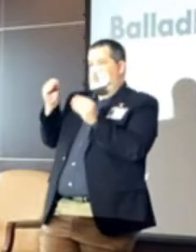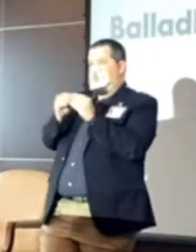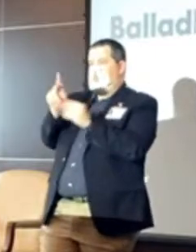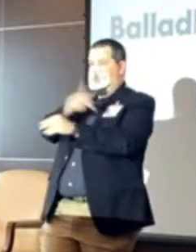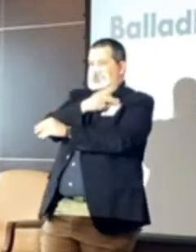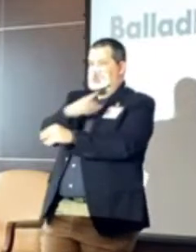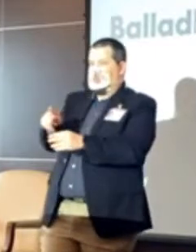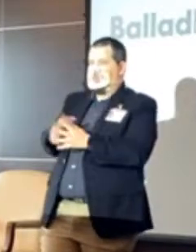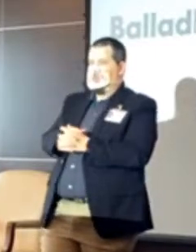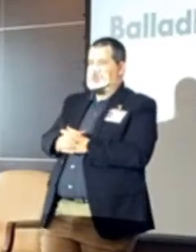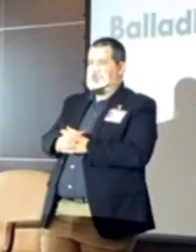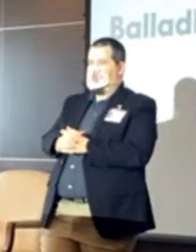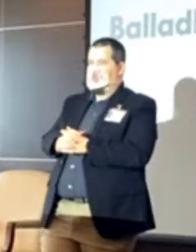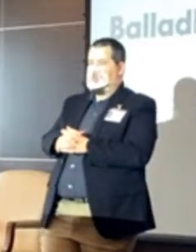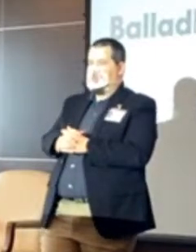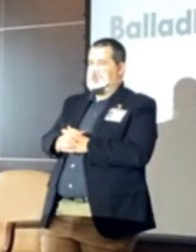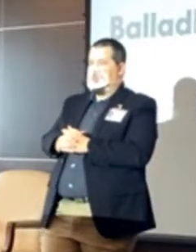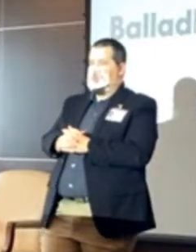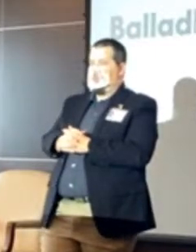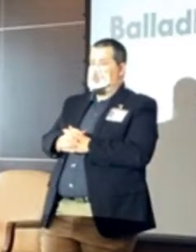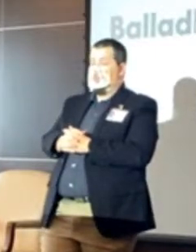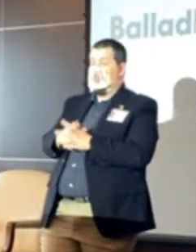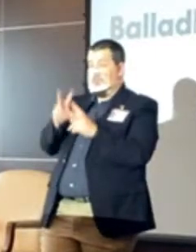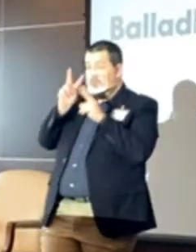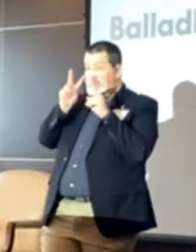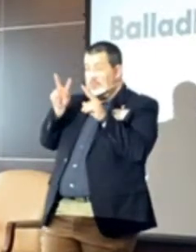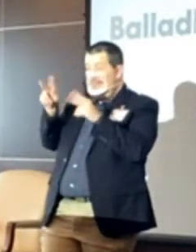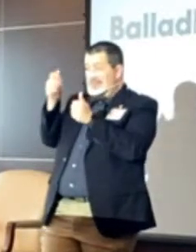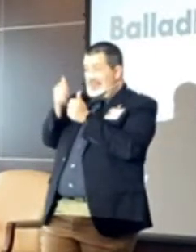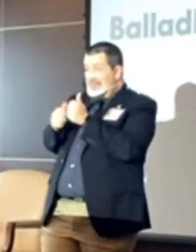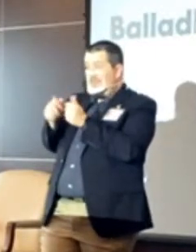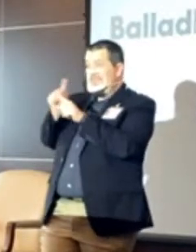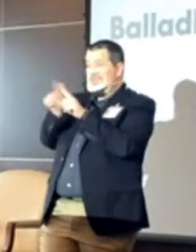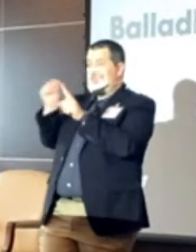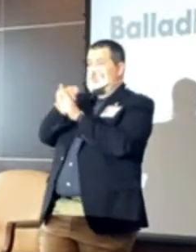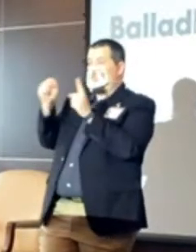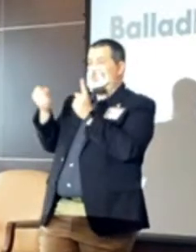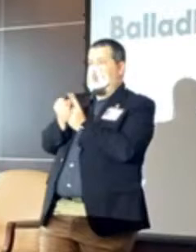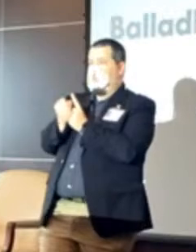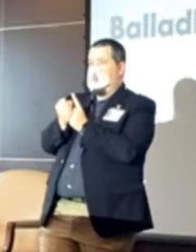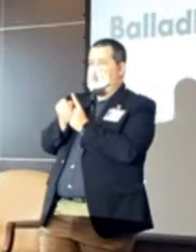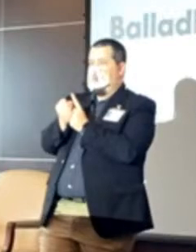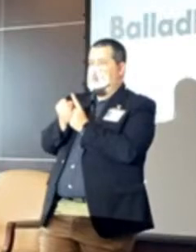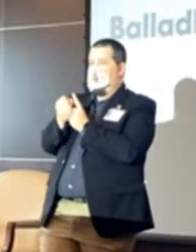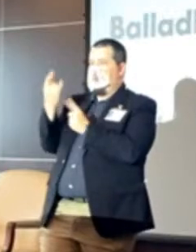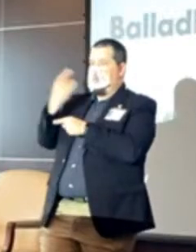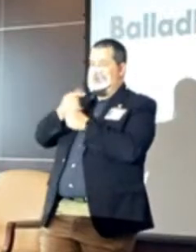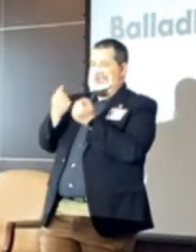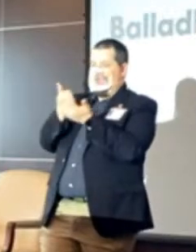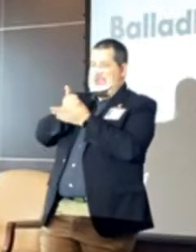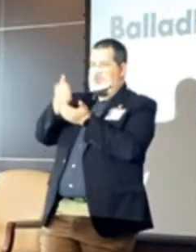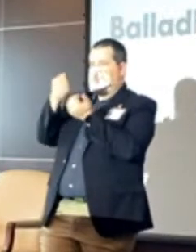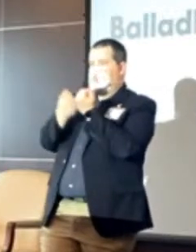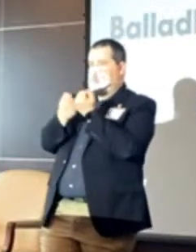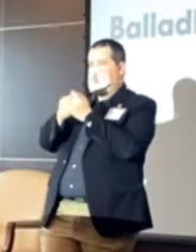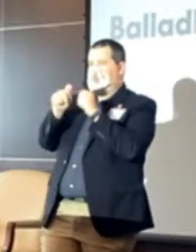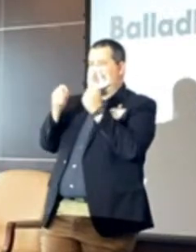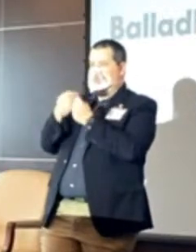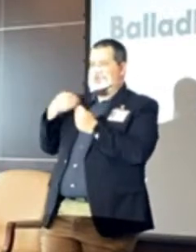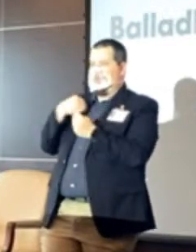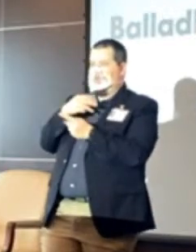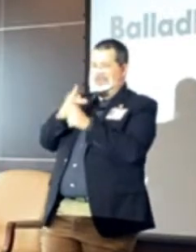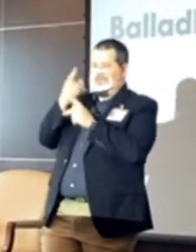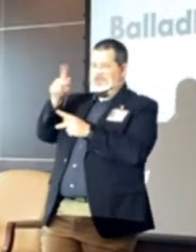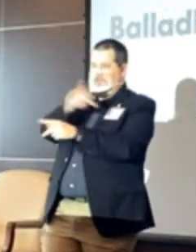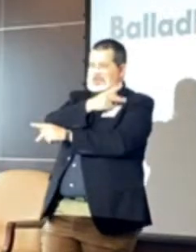patients. And so it's we're looking at every different scenario today to help support our frontline team members to care